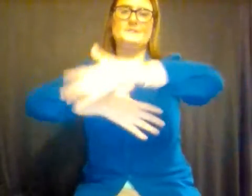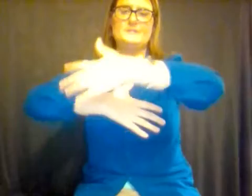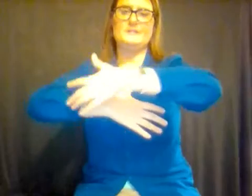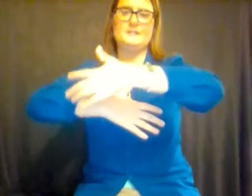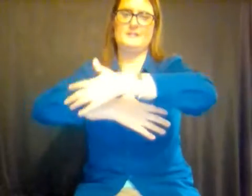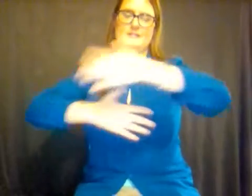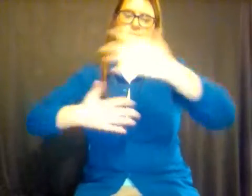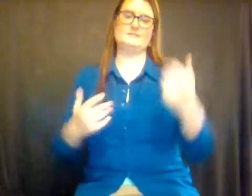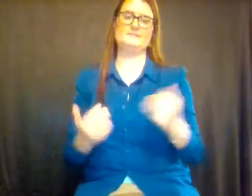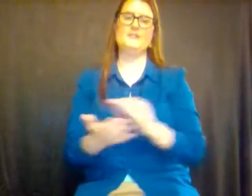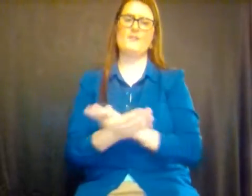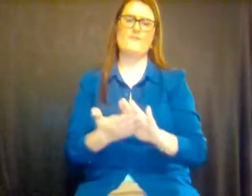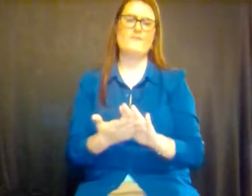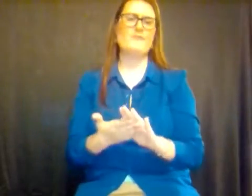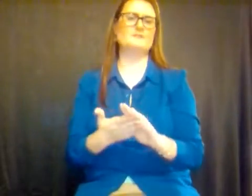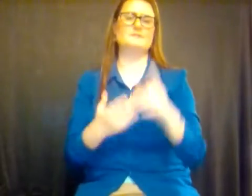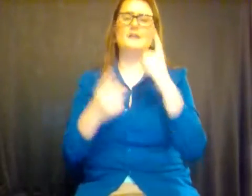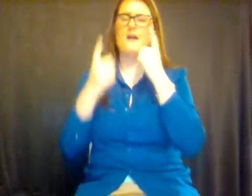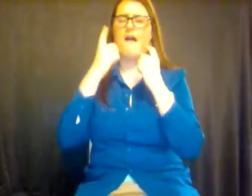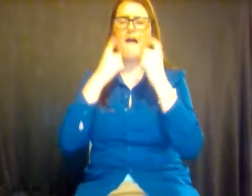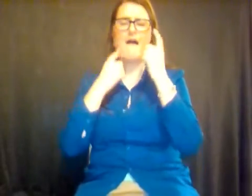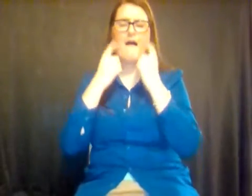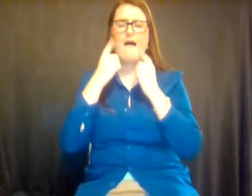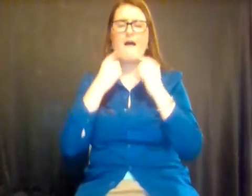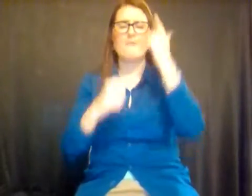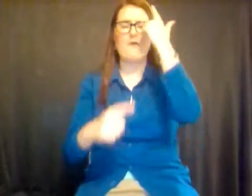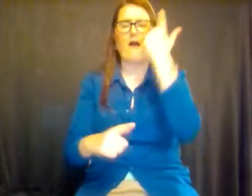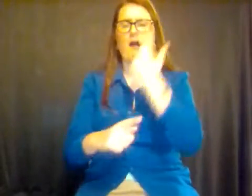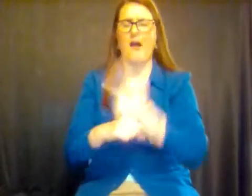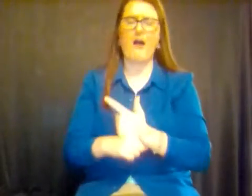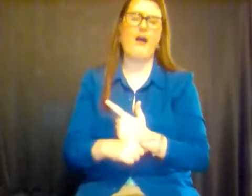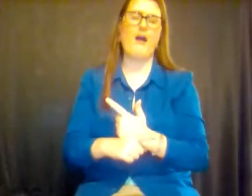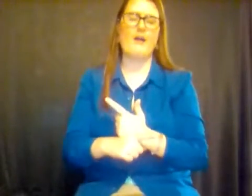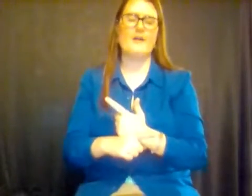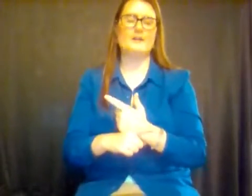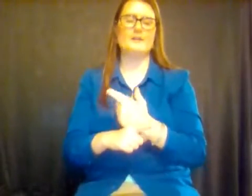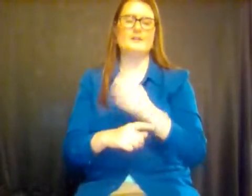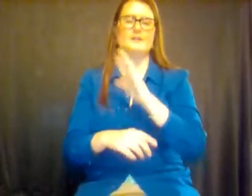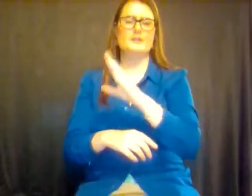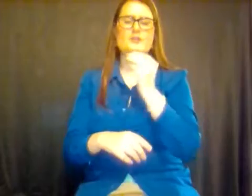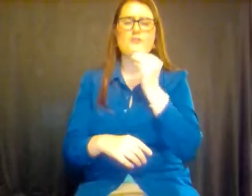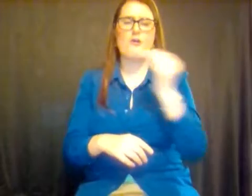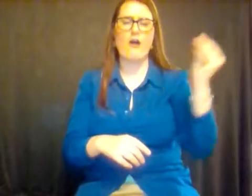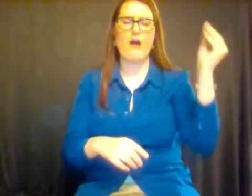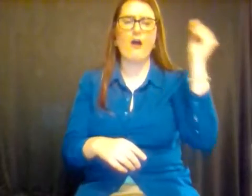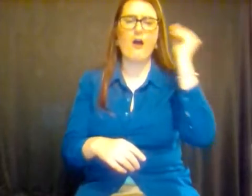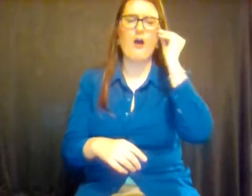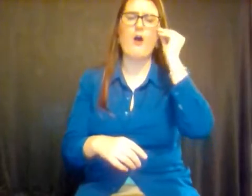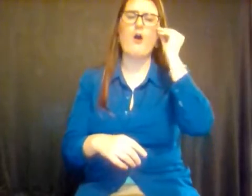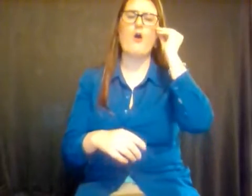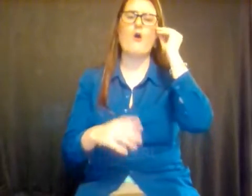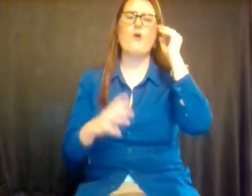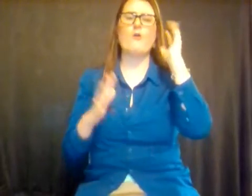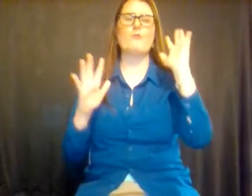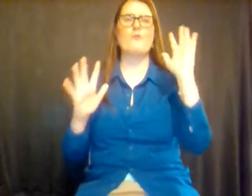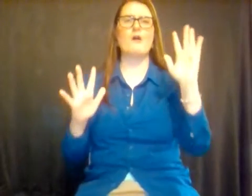"Brother," Esau cried out with tears rolling down his cheeks. "You're home at last." Jacob couldn't believe it.